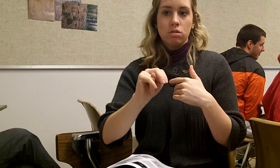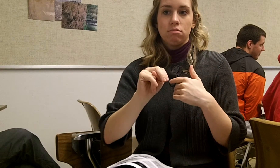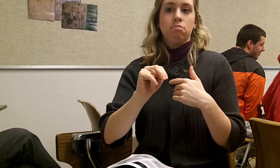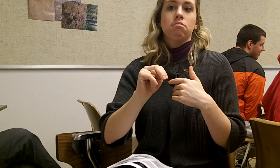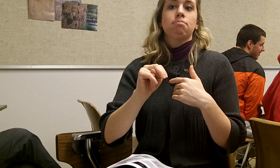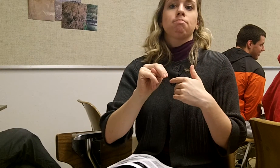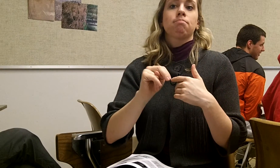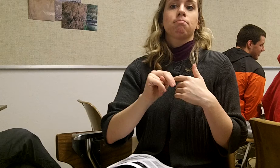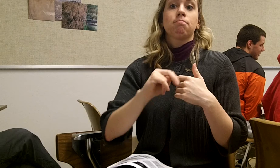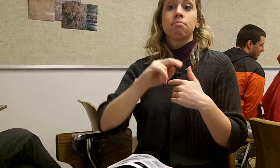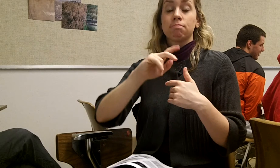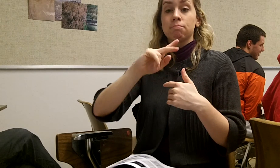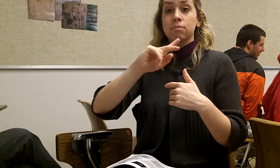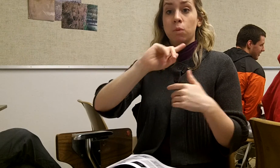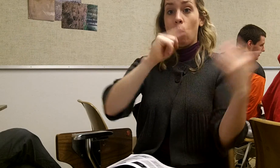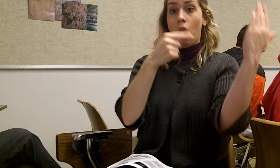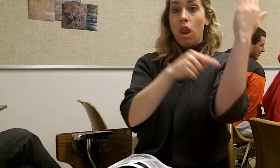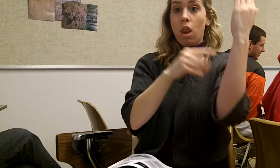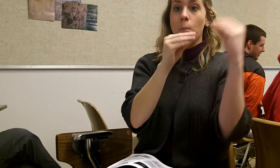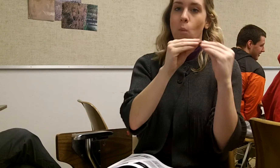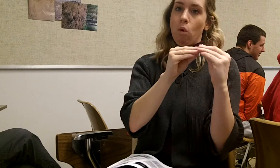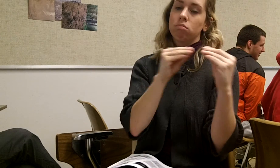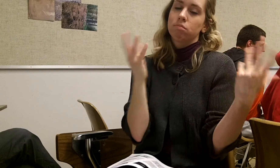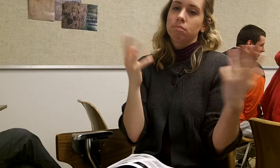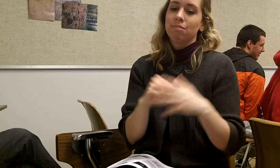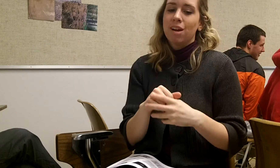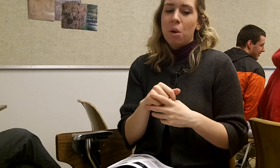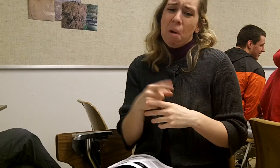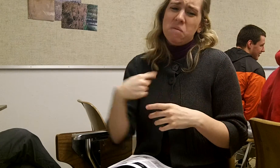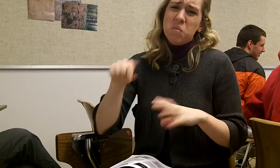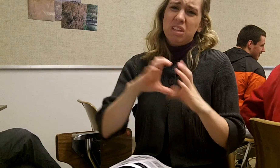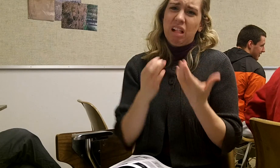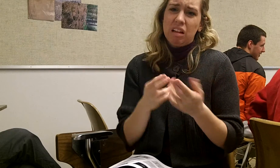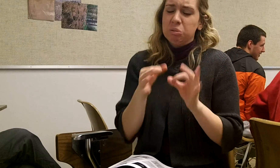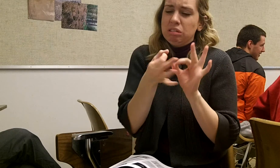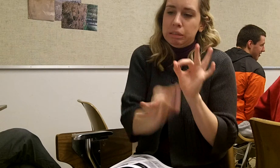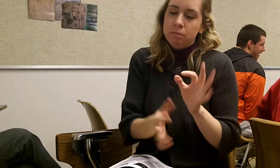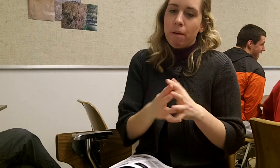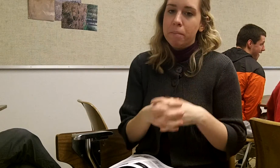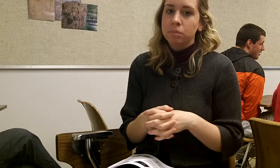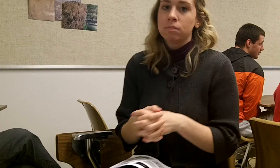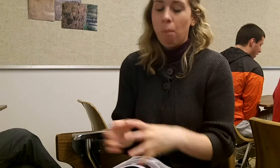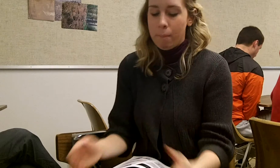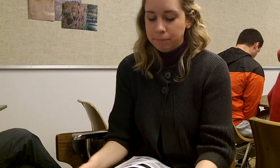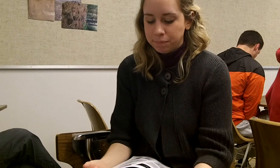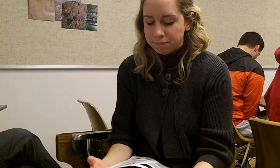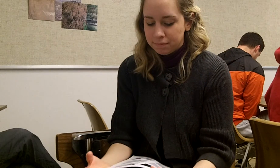actually true biologically, but for our purposes, I'm going to simplify that somewhat. Yeah. Good